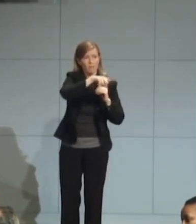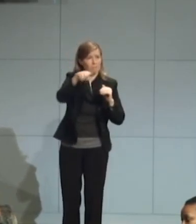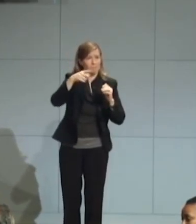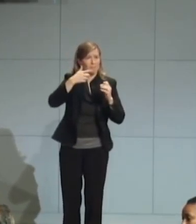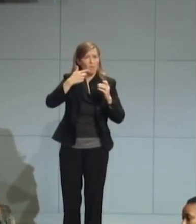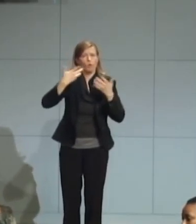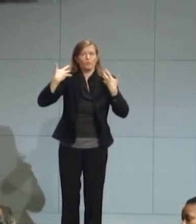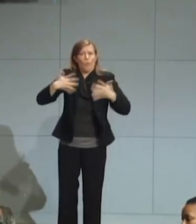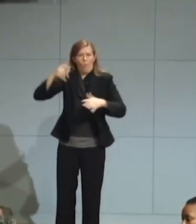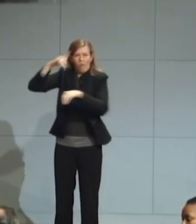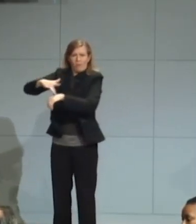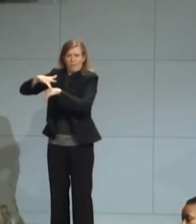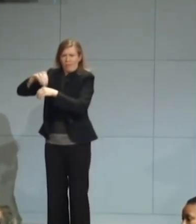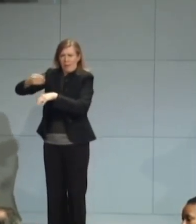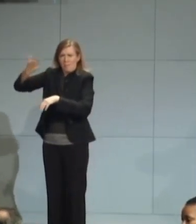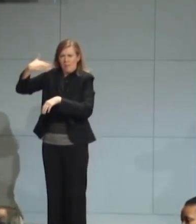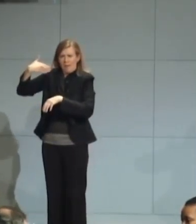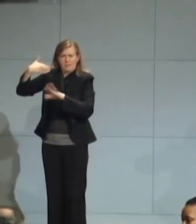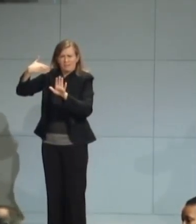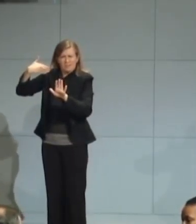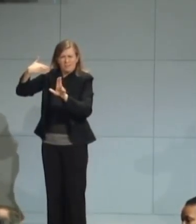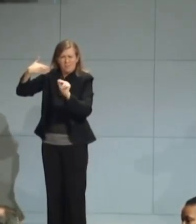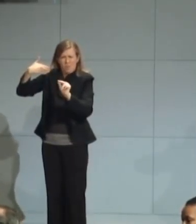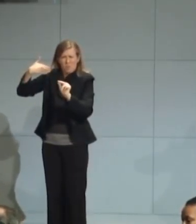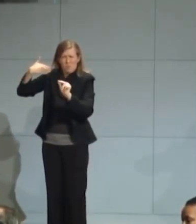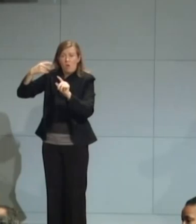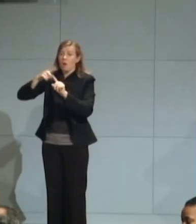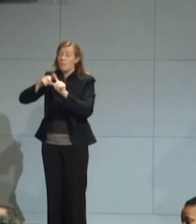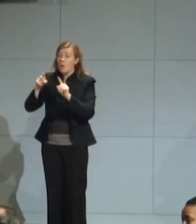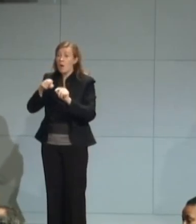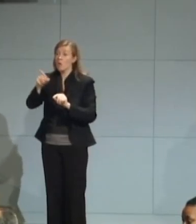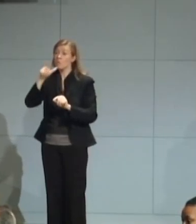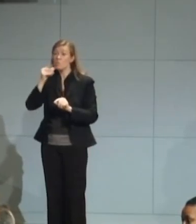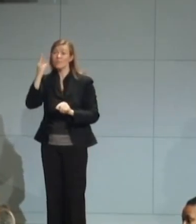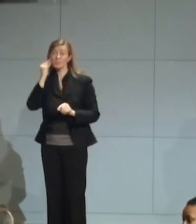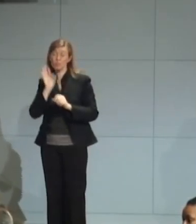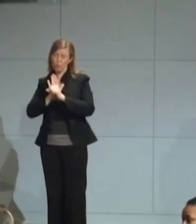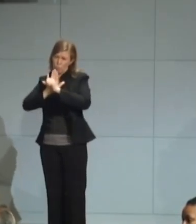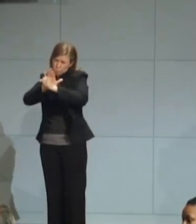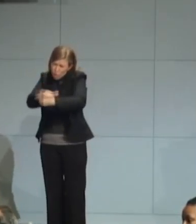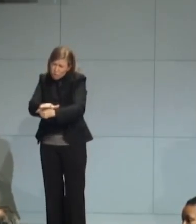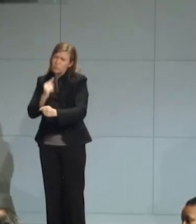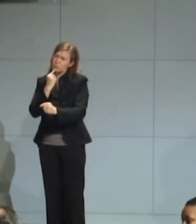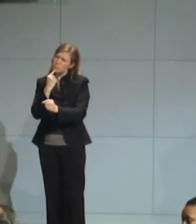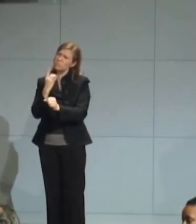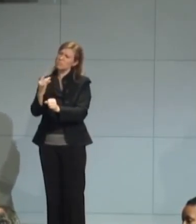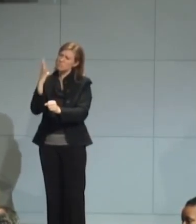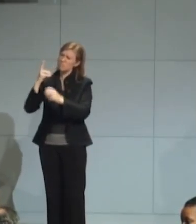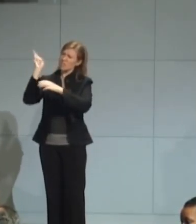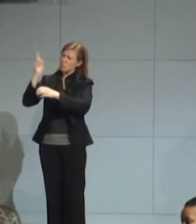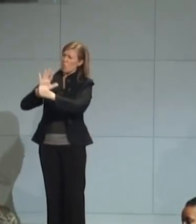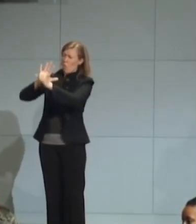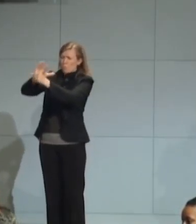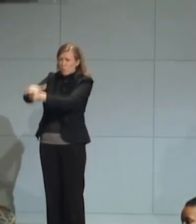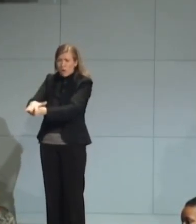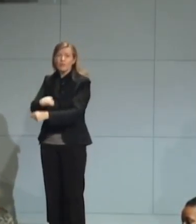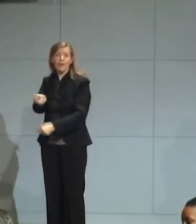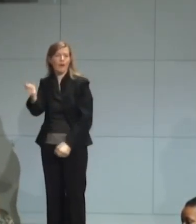outpouring of racist hostility, whether it is in the form of racist emails or racist signs